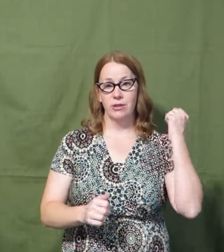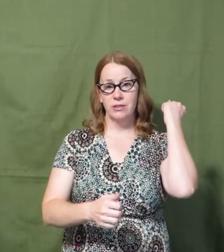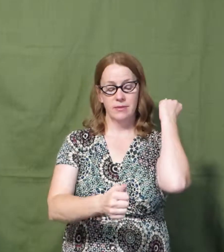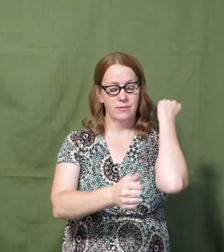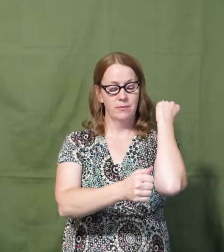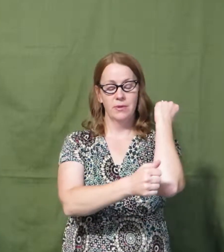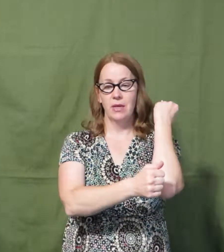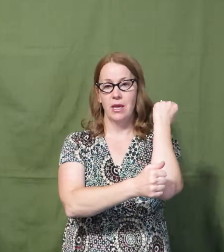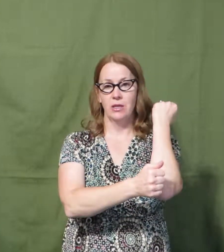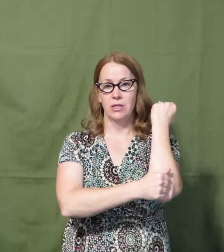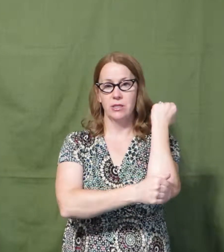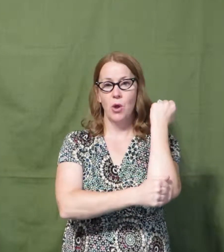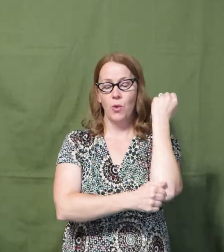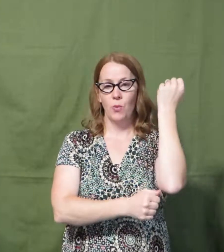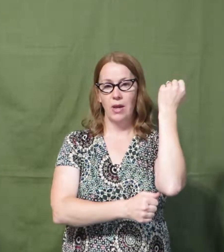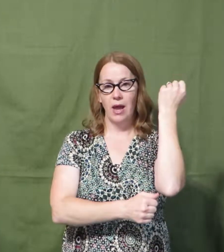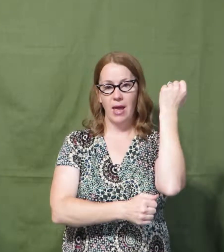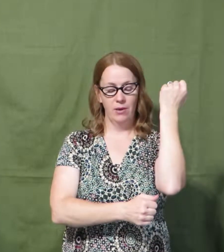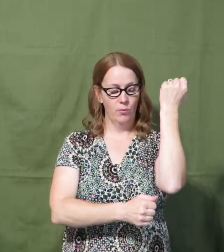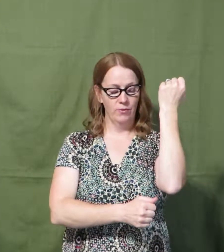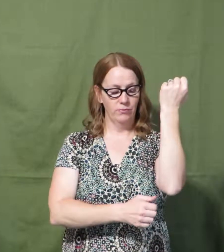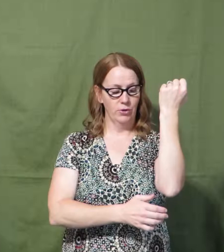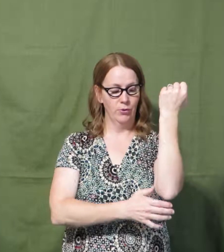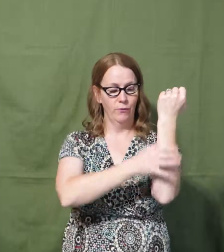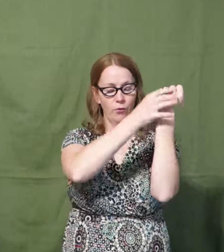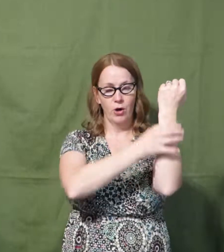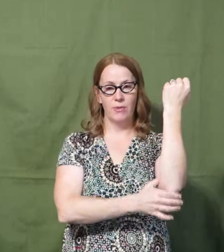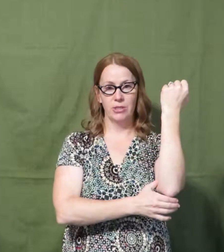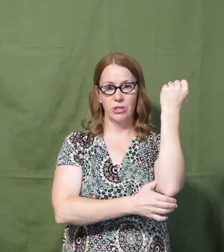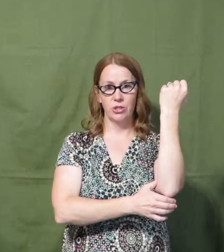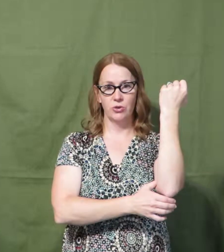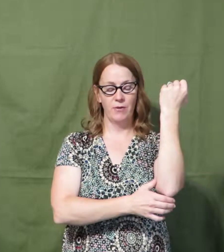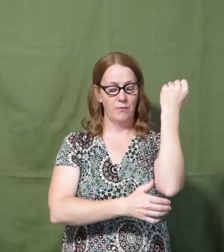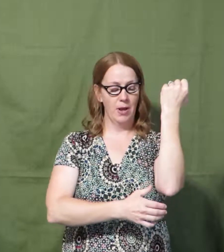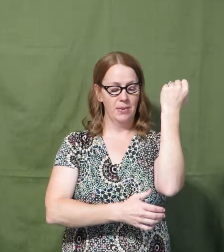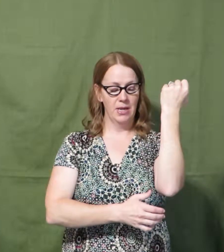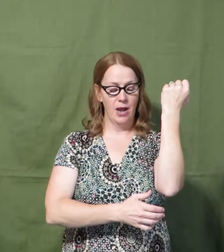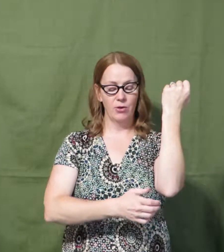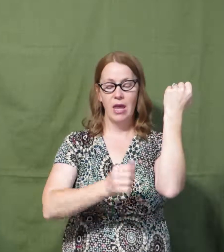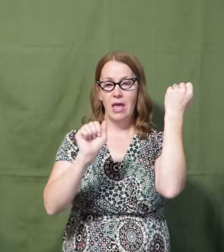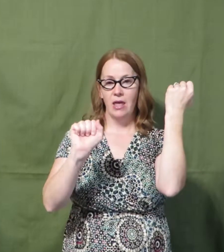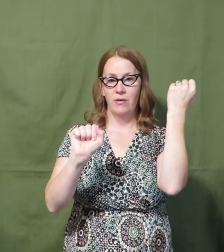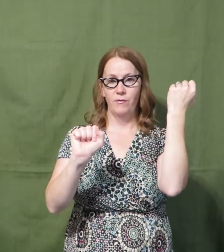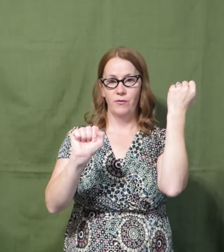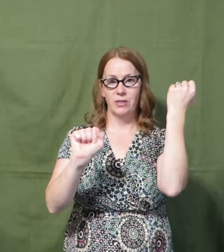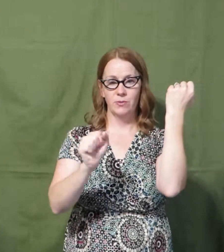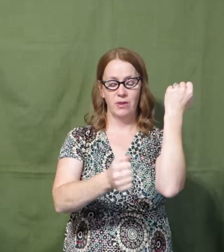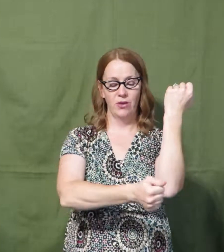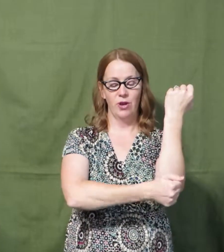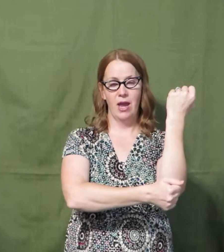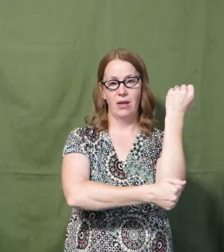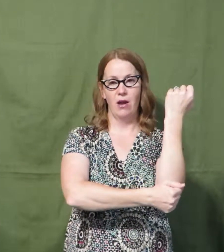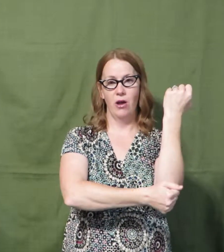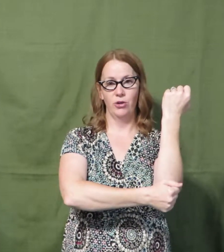Crackers is one hand, forearm is just straight up and down, fist with the other hand on